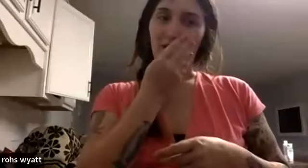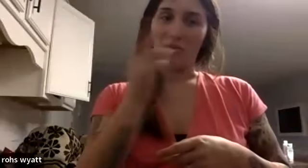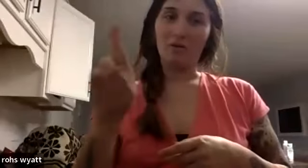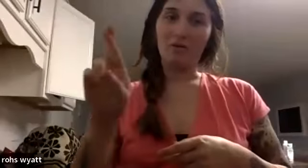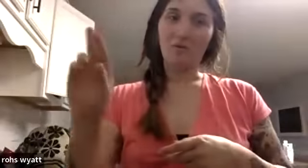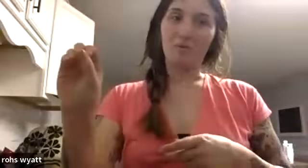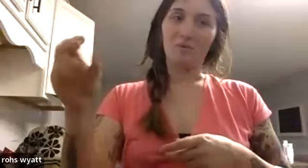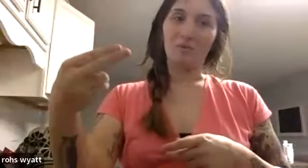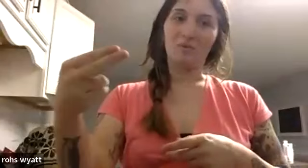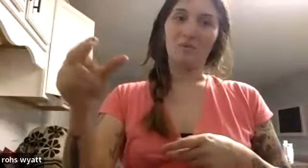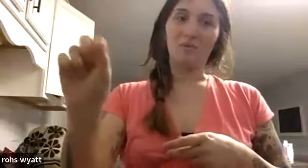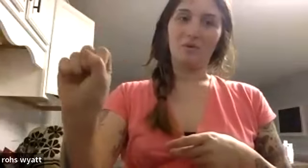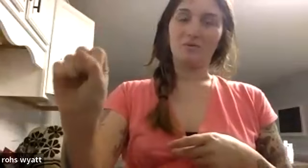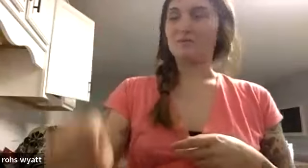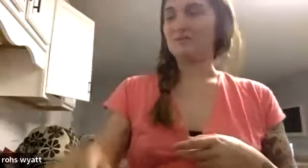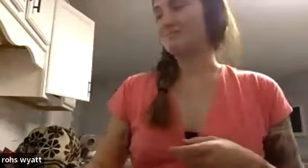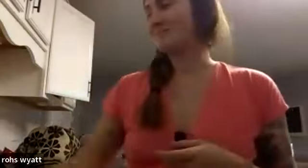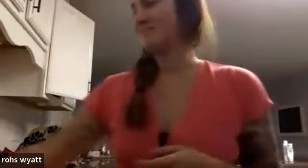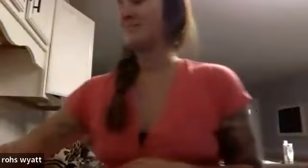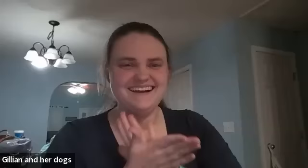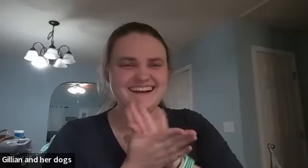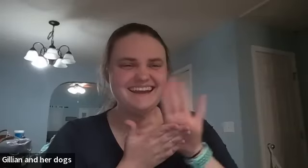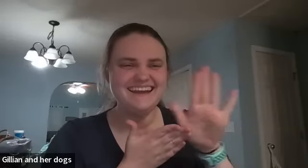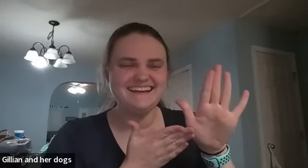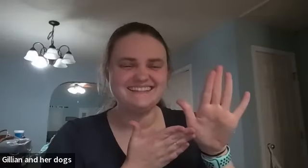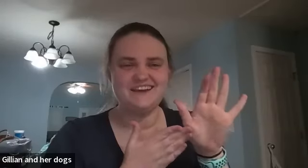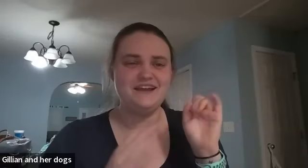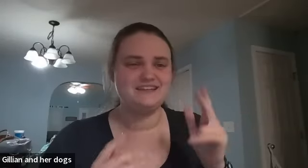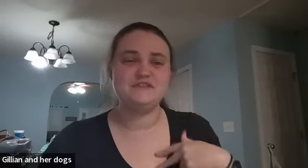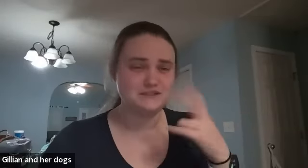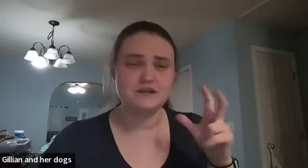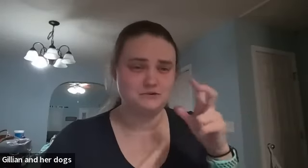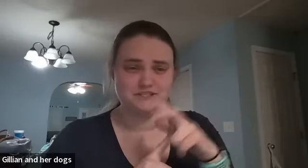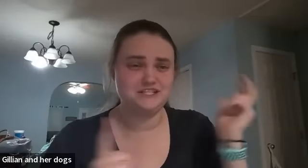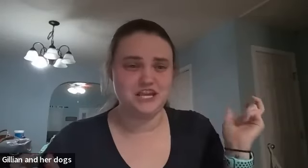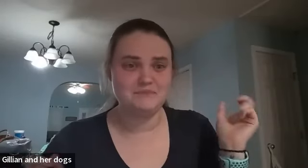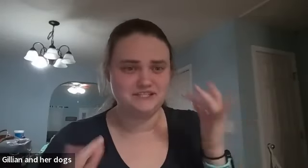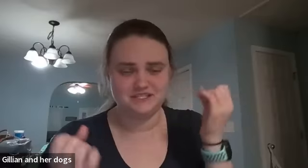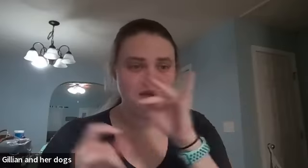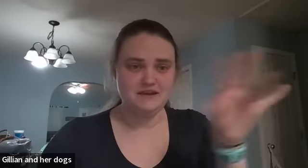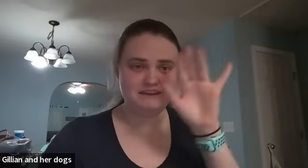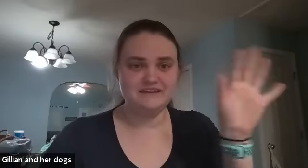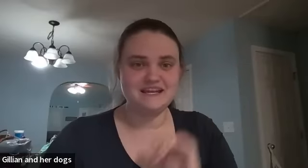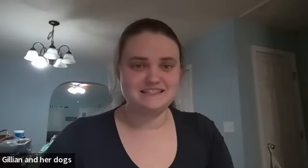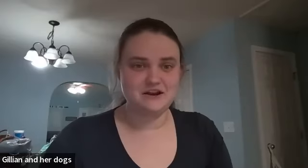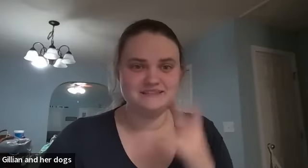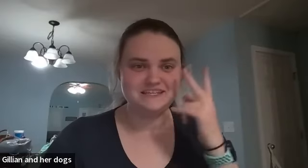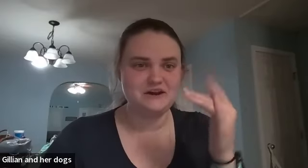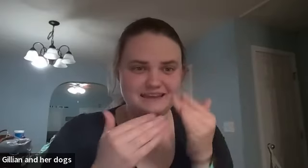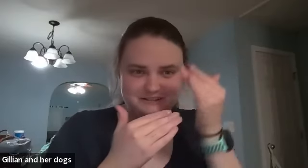flower. Rose. Nice. Okay, so that's why you were such a champ at just getting better. I see your